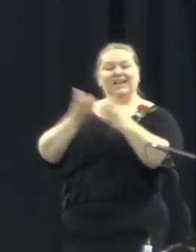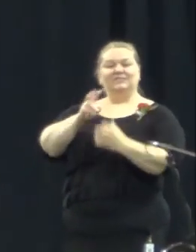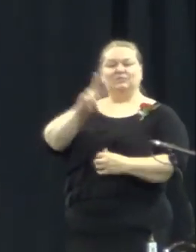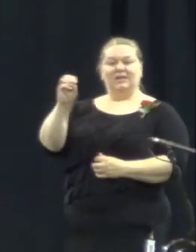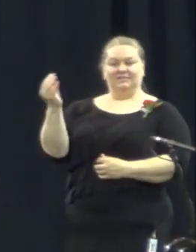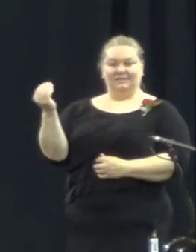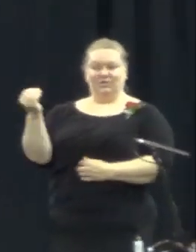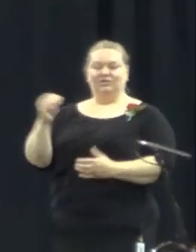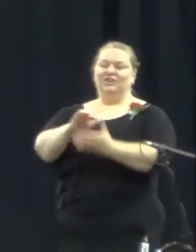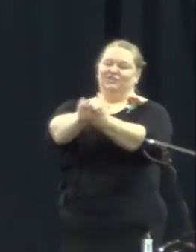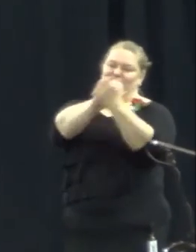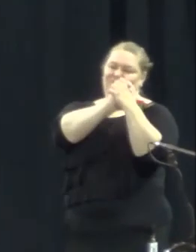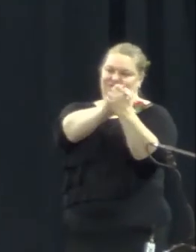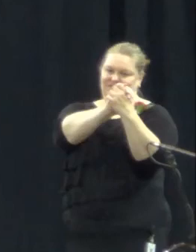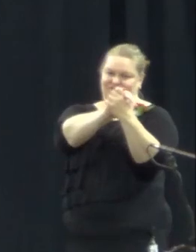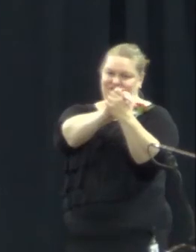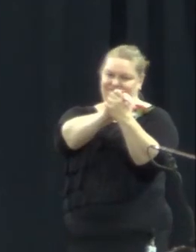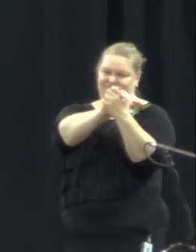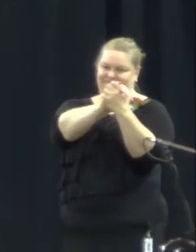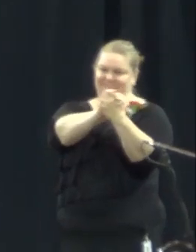2014. Congratulations.